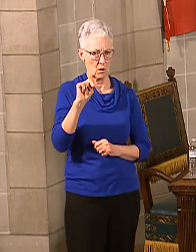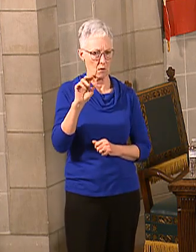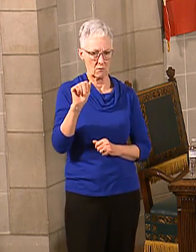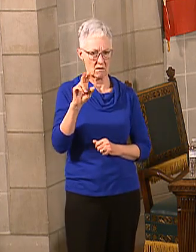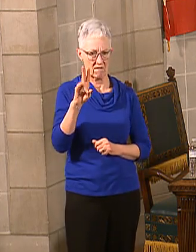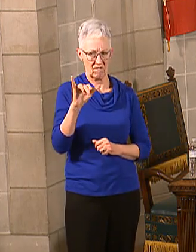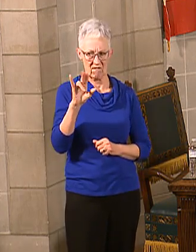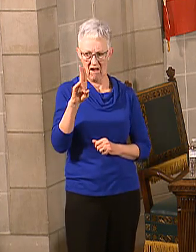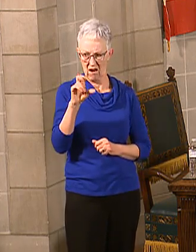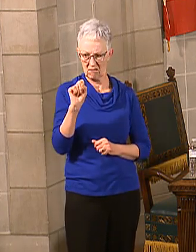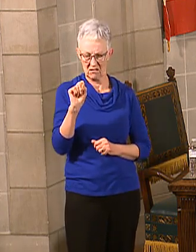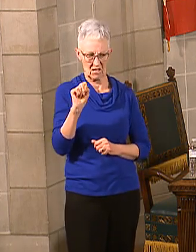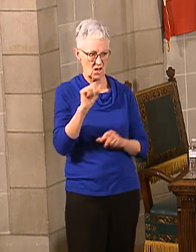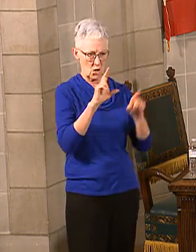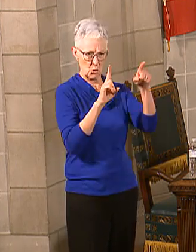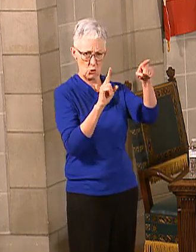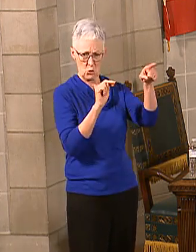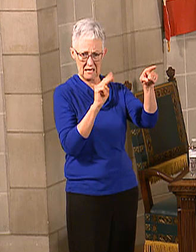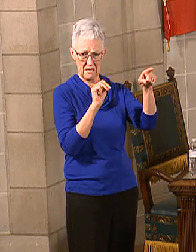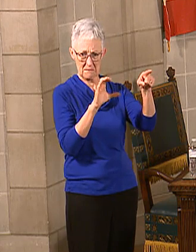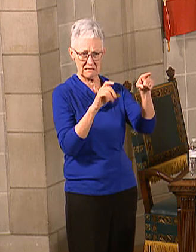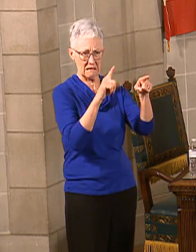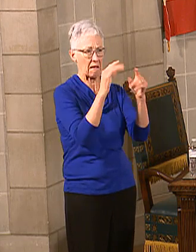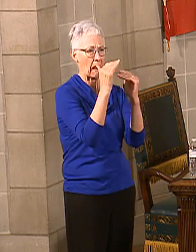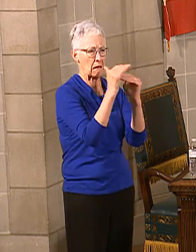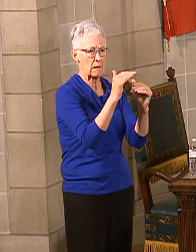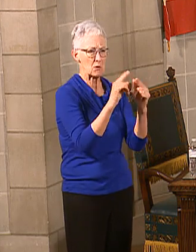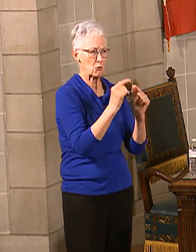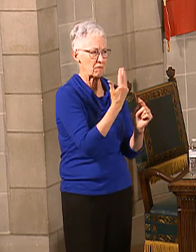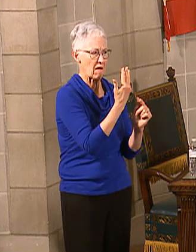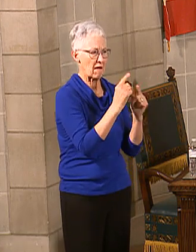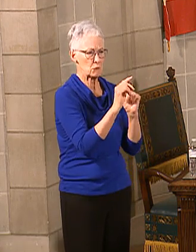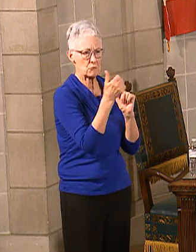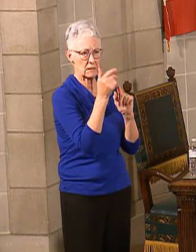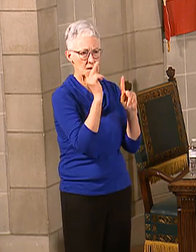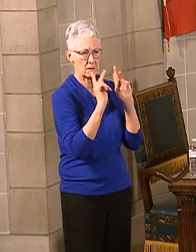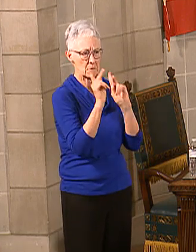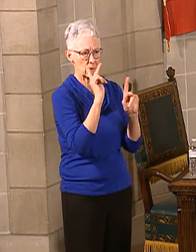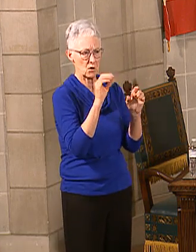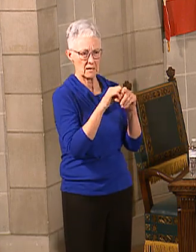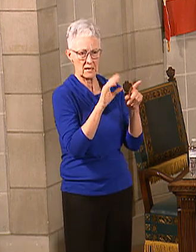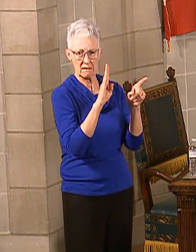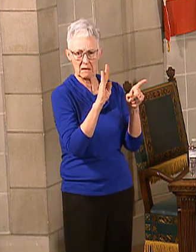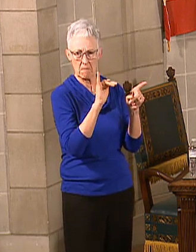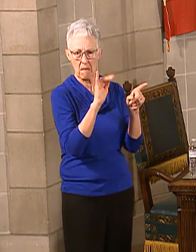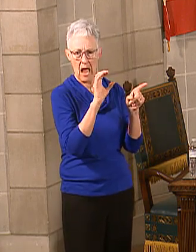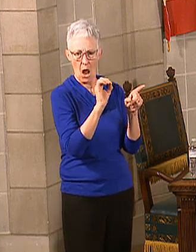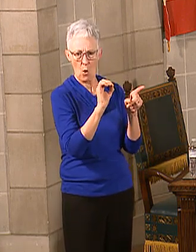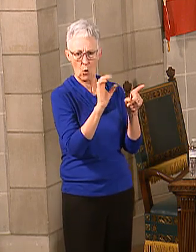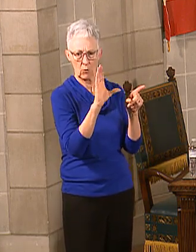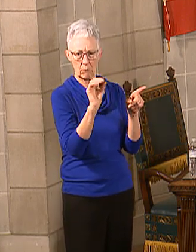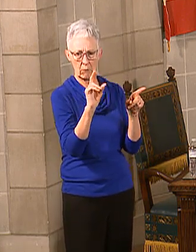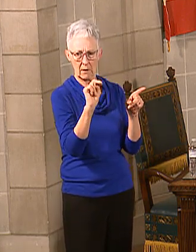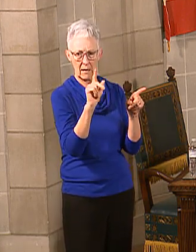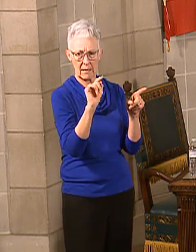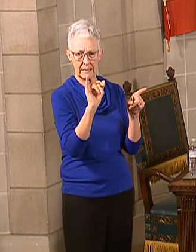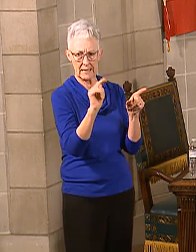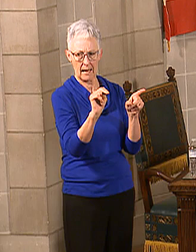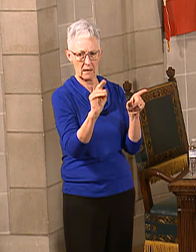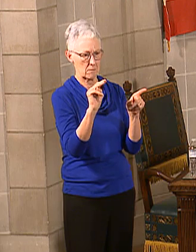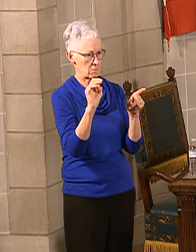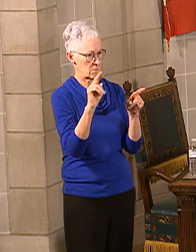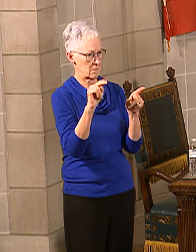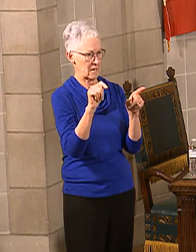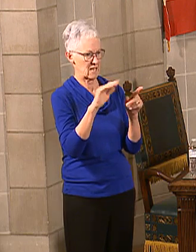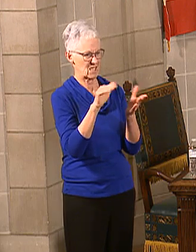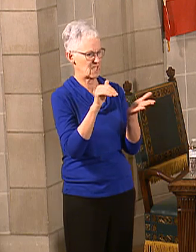be maybe 5 or 10 people. So not everybody who gets coronavirus is going to be taken care of. In fact, that really is reserved for, we